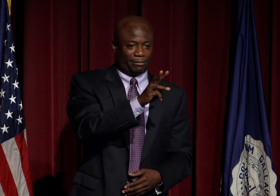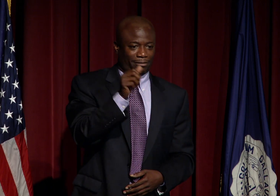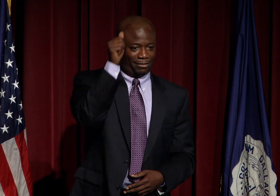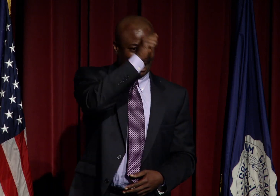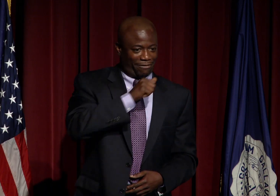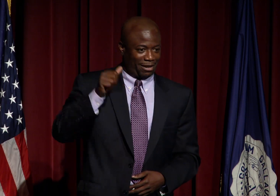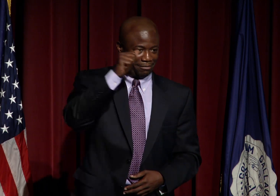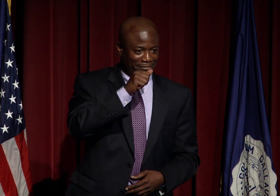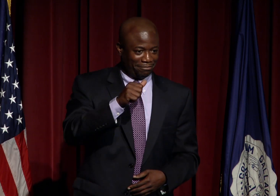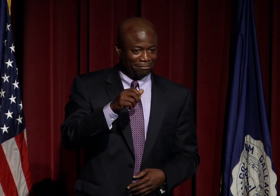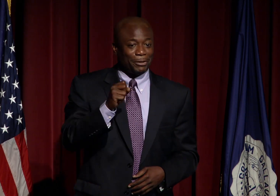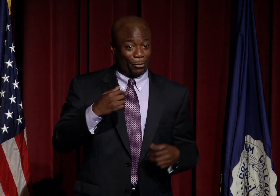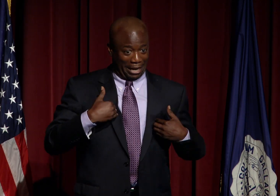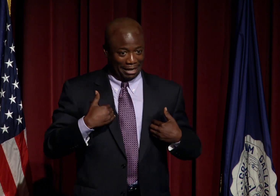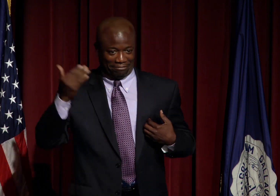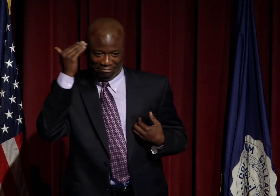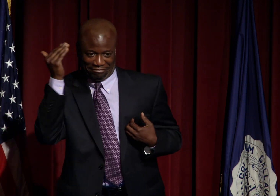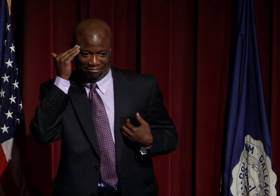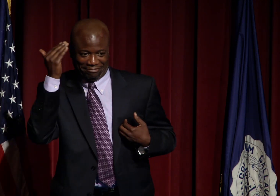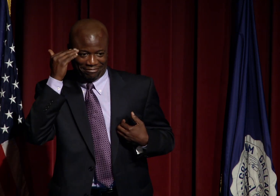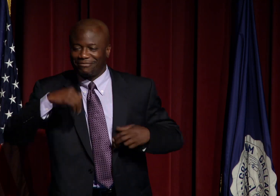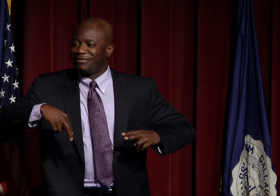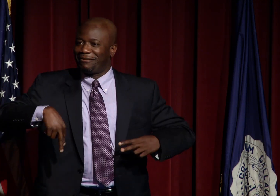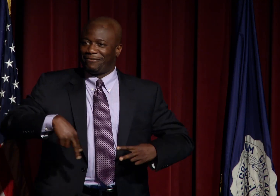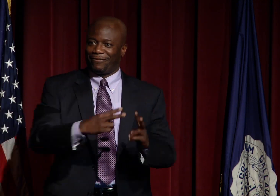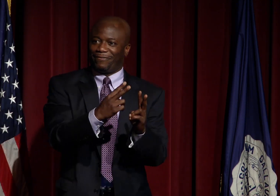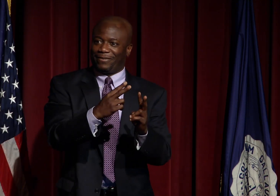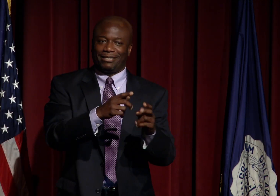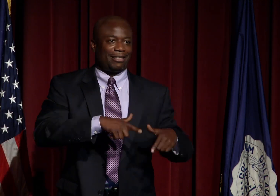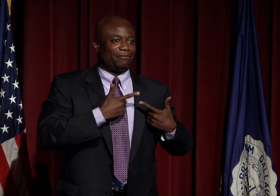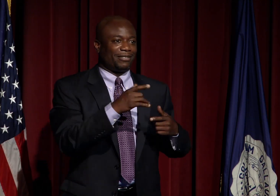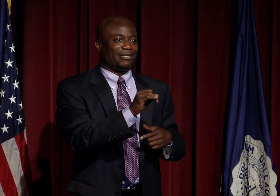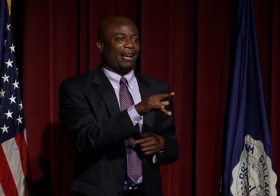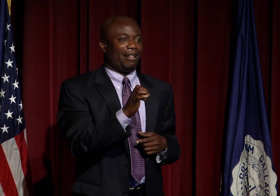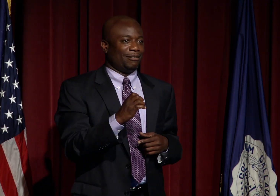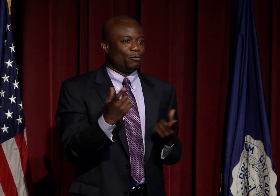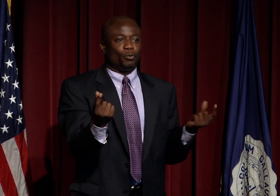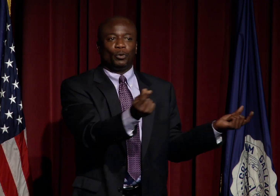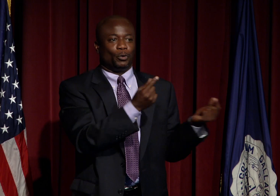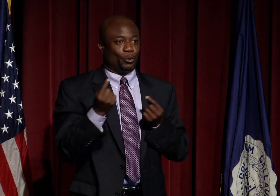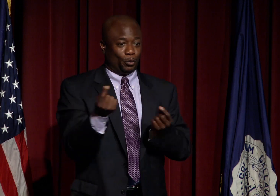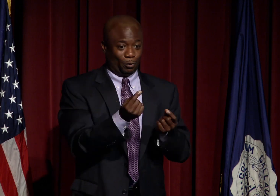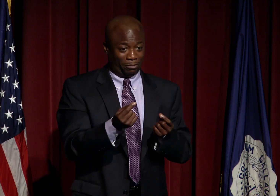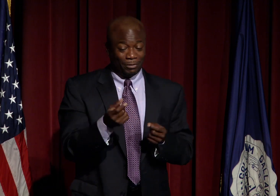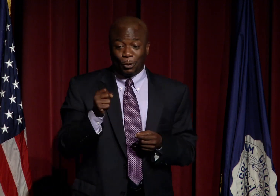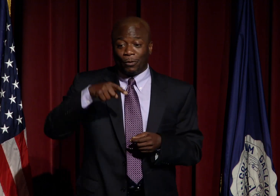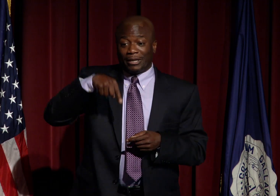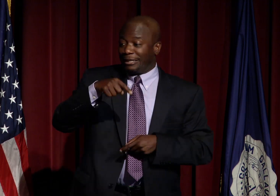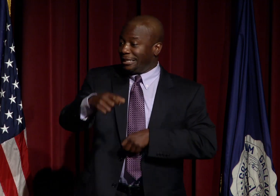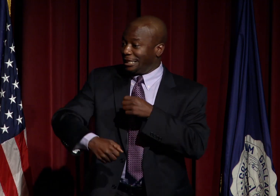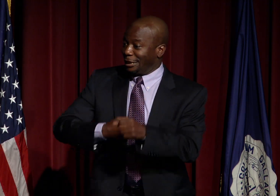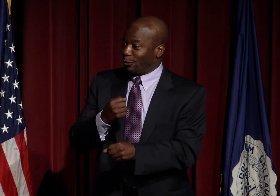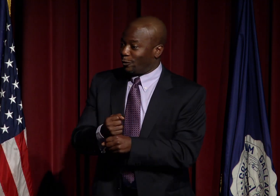I'm from Ghana in West Africa, so I'm very well aware of that experience of living within a